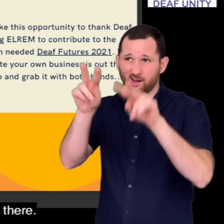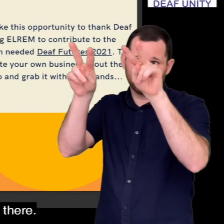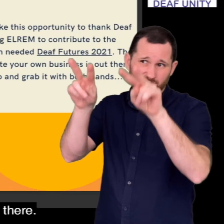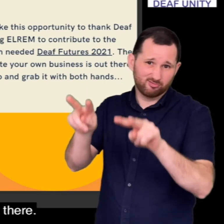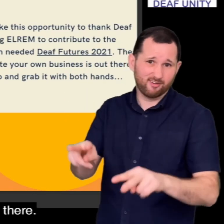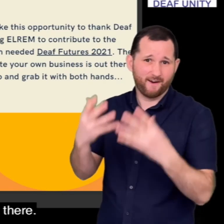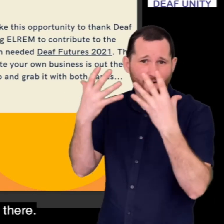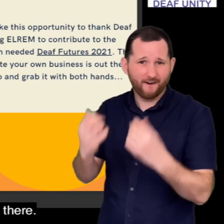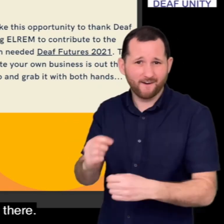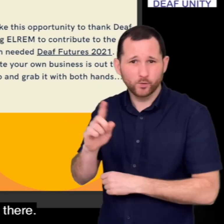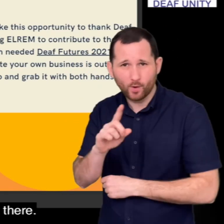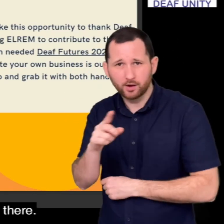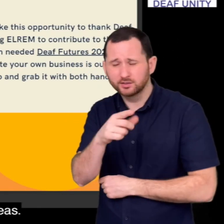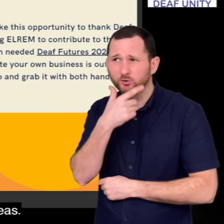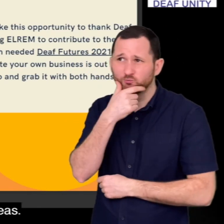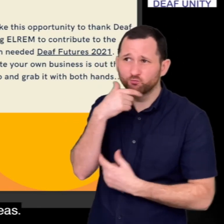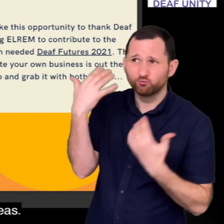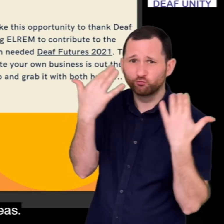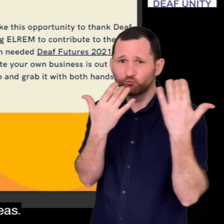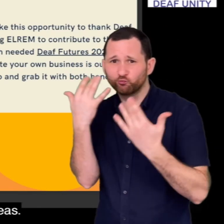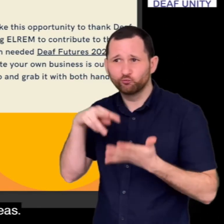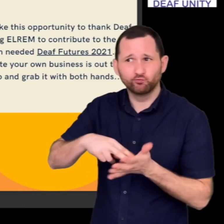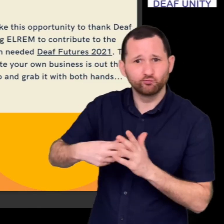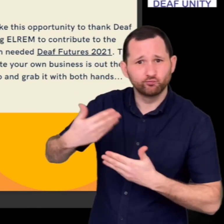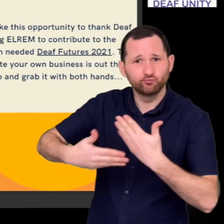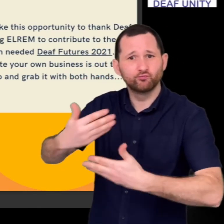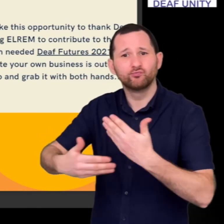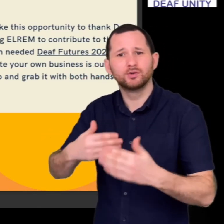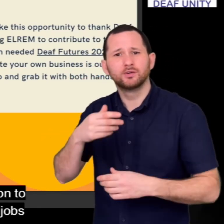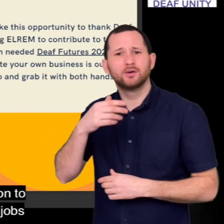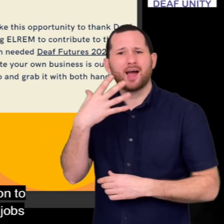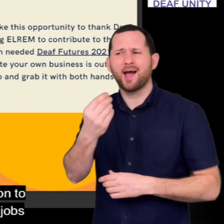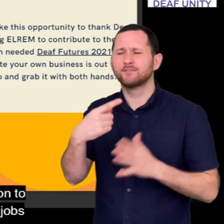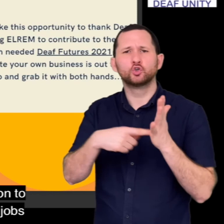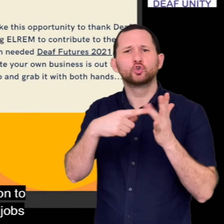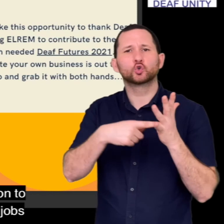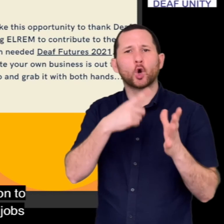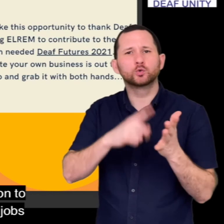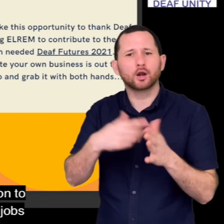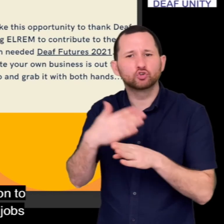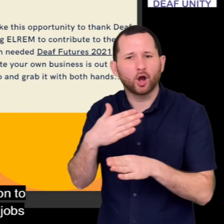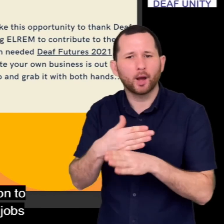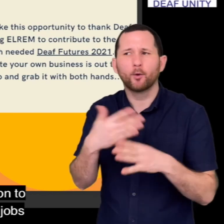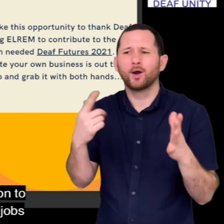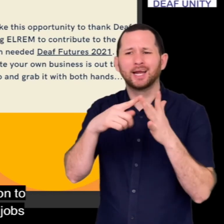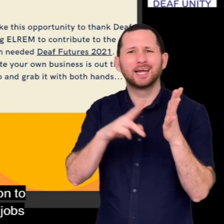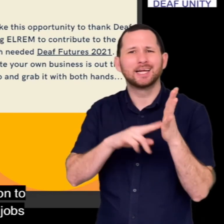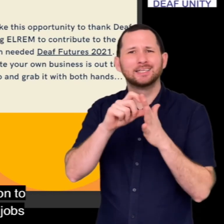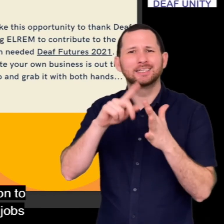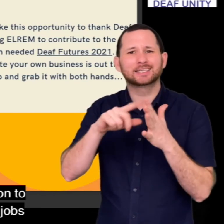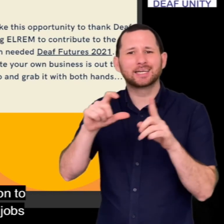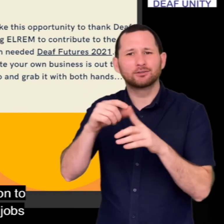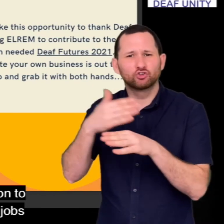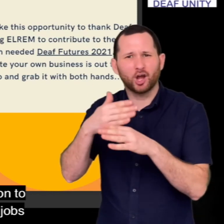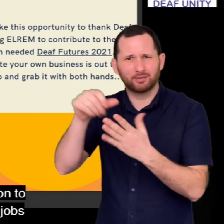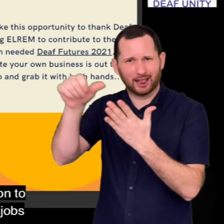you can see what's out there. Might give you some ideas. Also, if you go on to